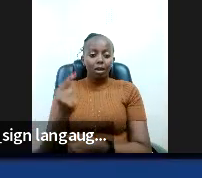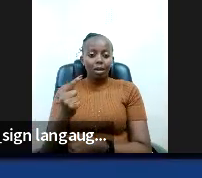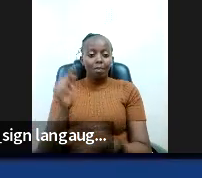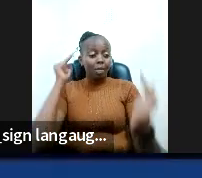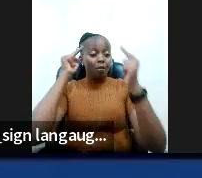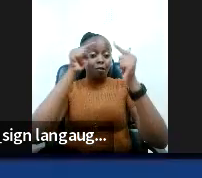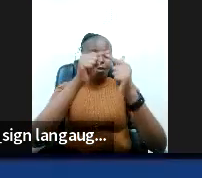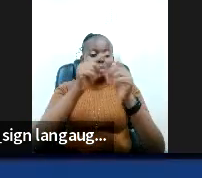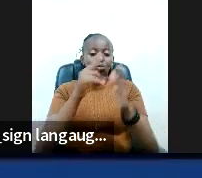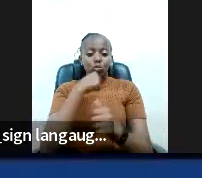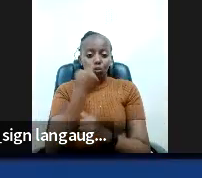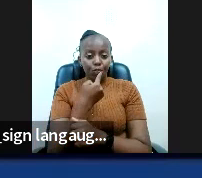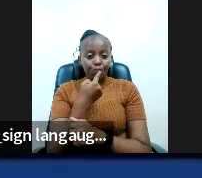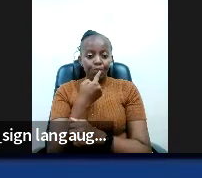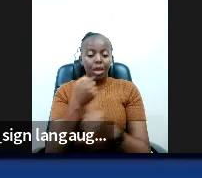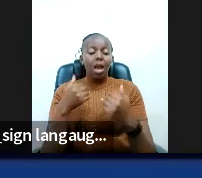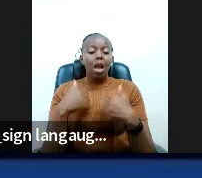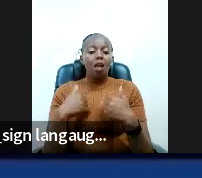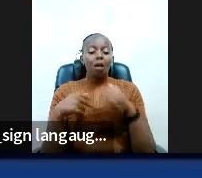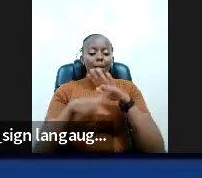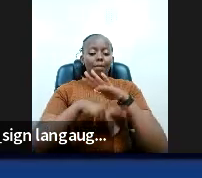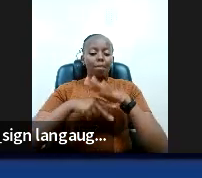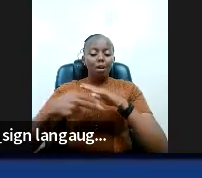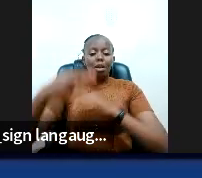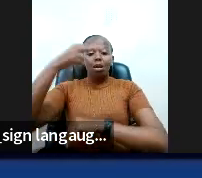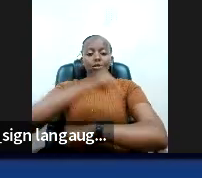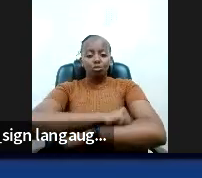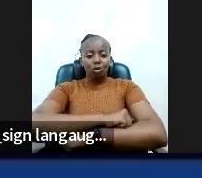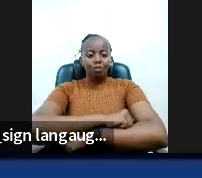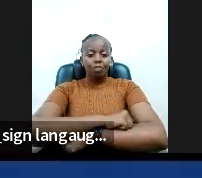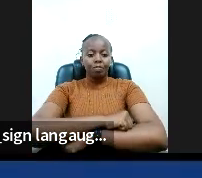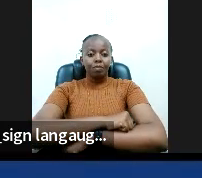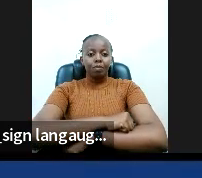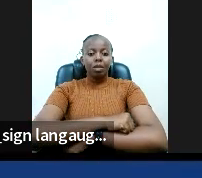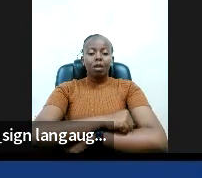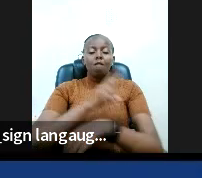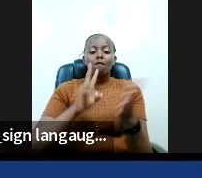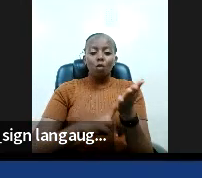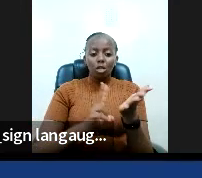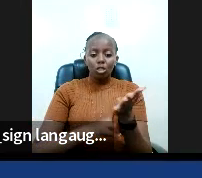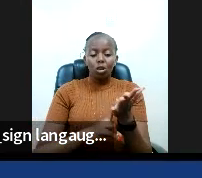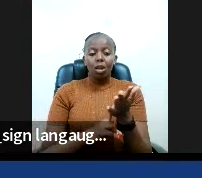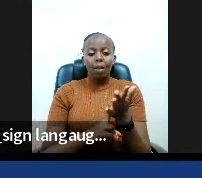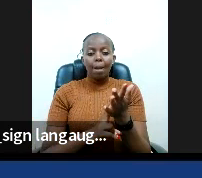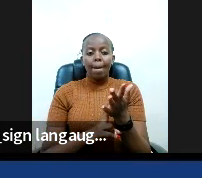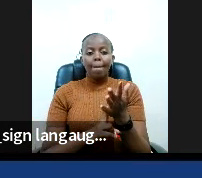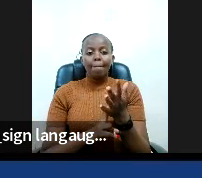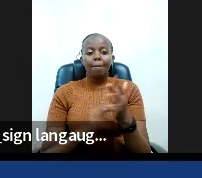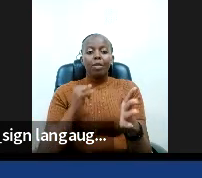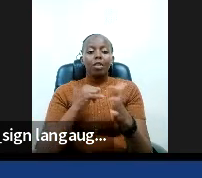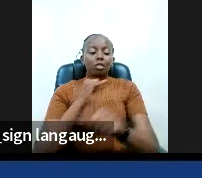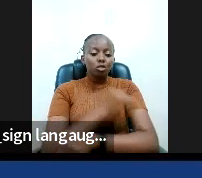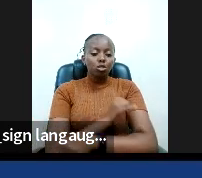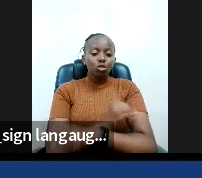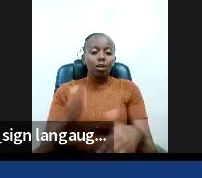market comprises of primary, secondary, tertiary, and tertiary institutions offering